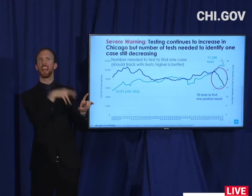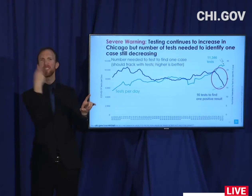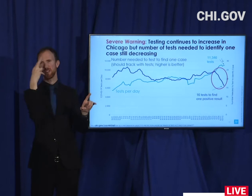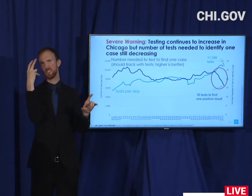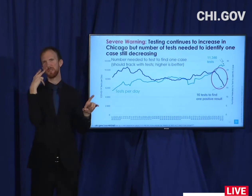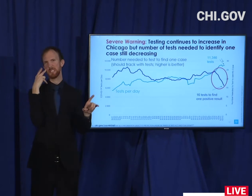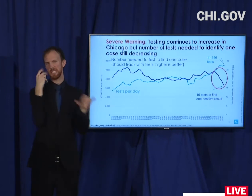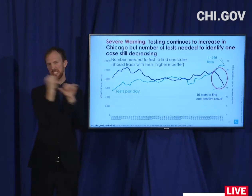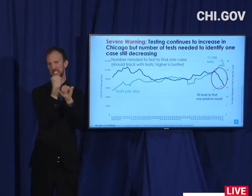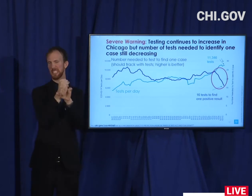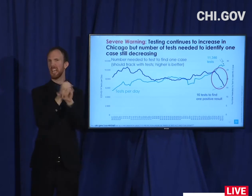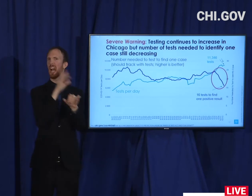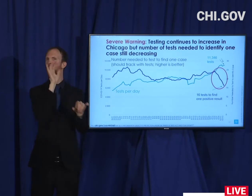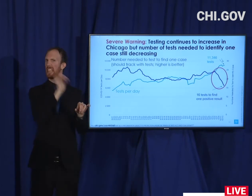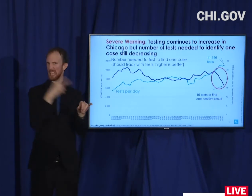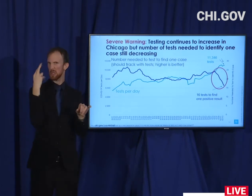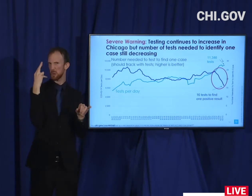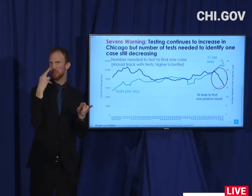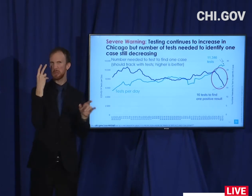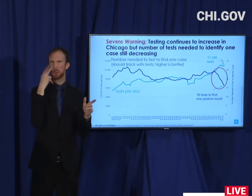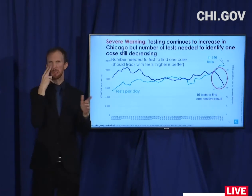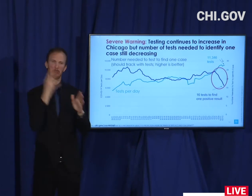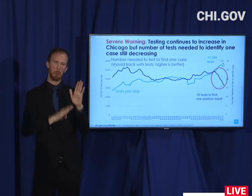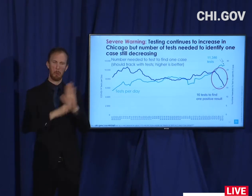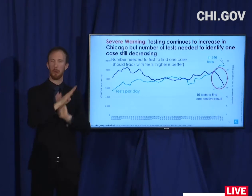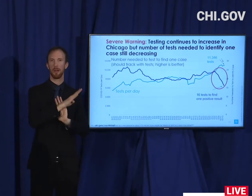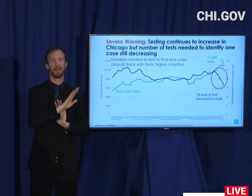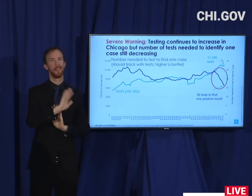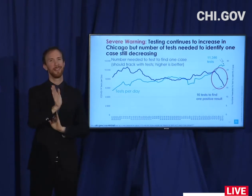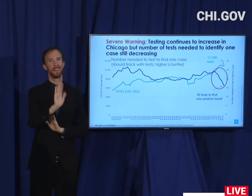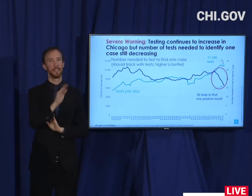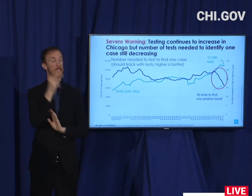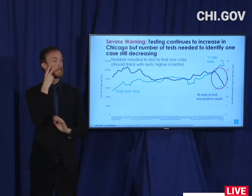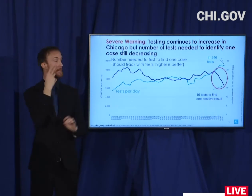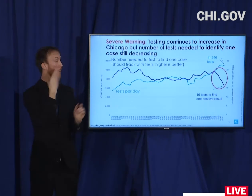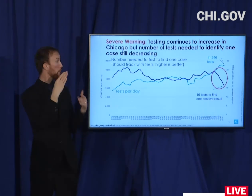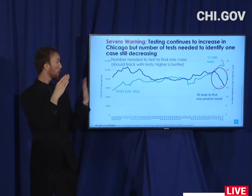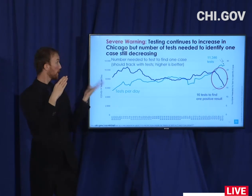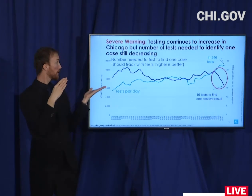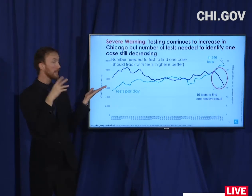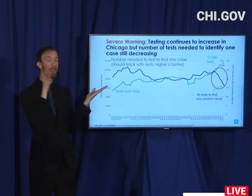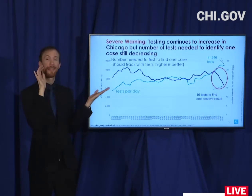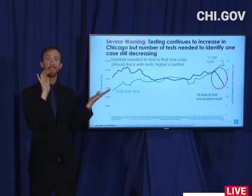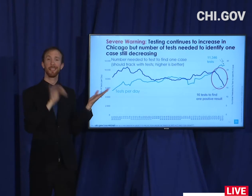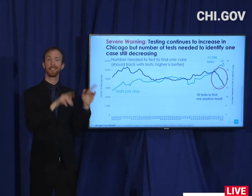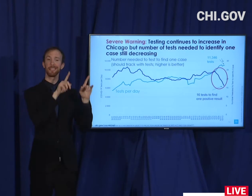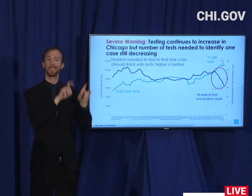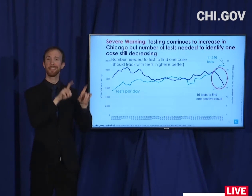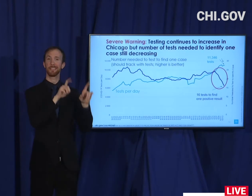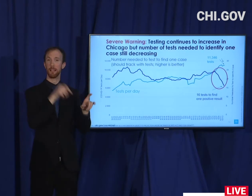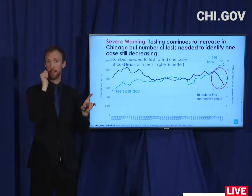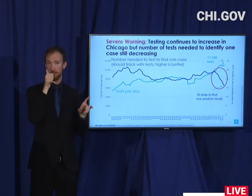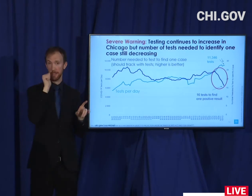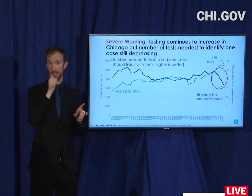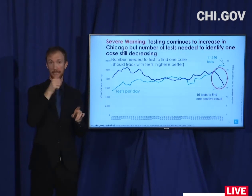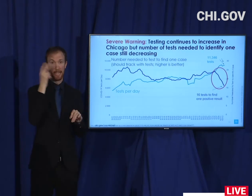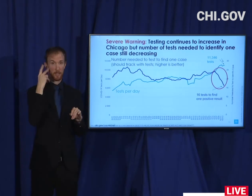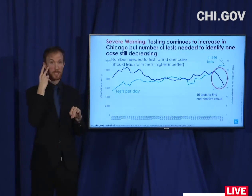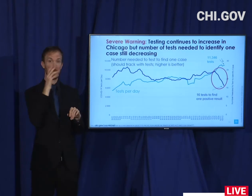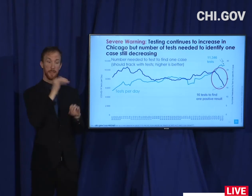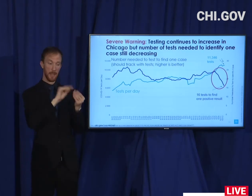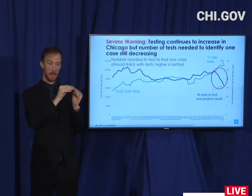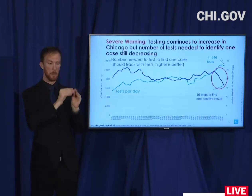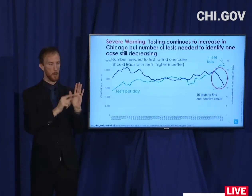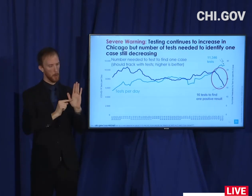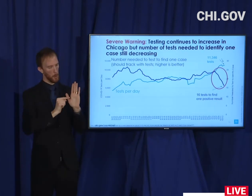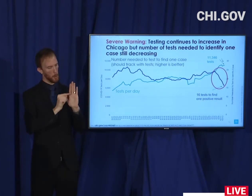just remind you, in blue here are our tests per day over the past few months, and you can see that it's continued to increase. But that purple